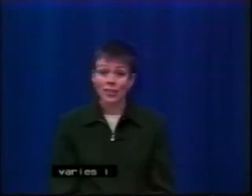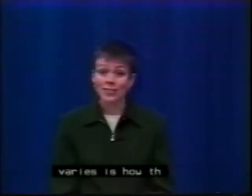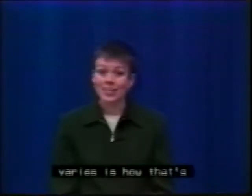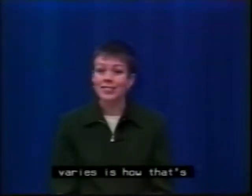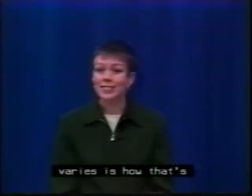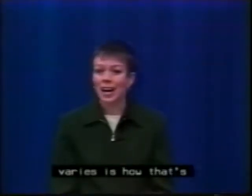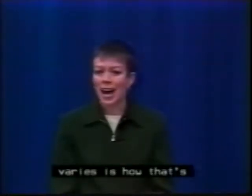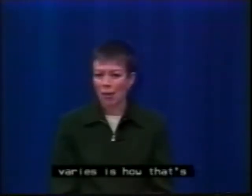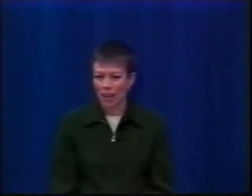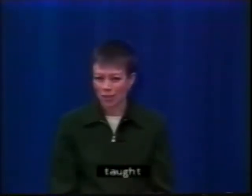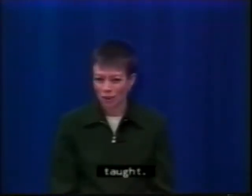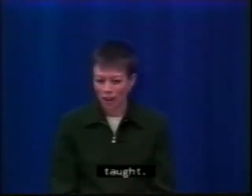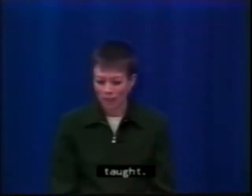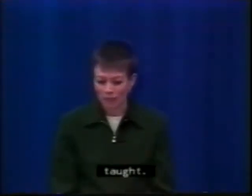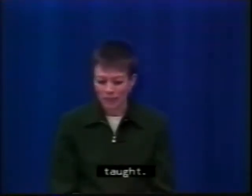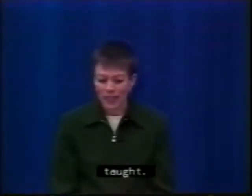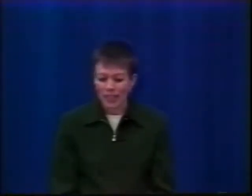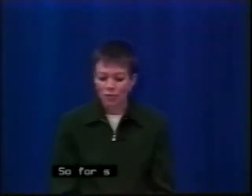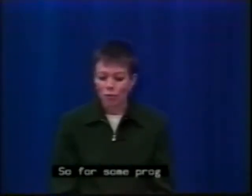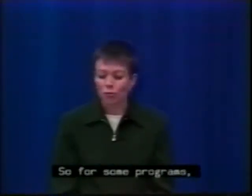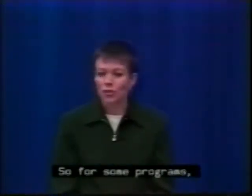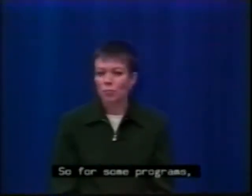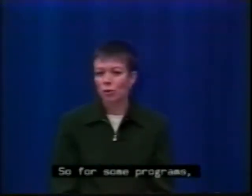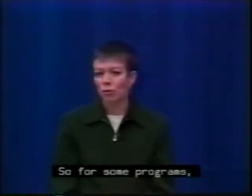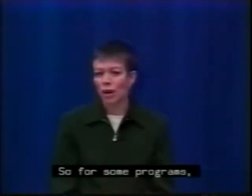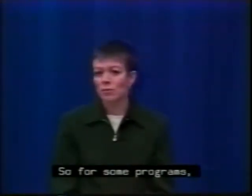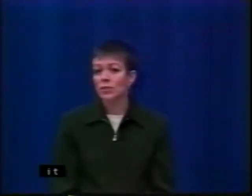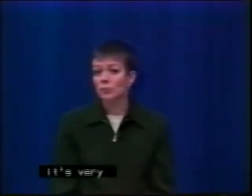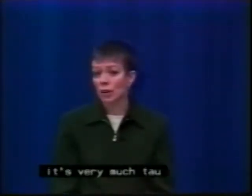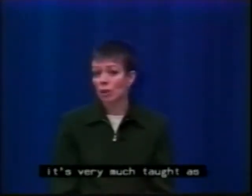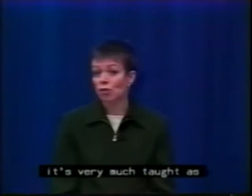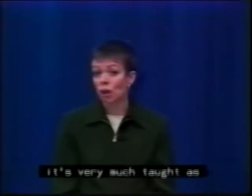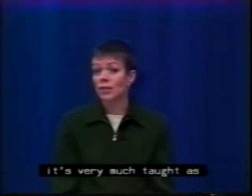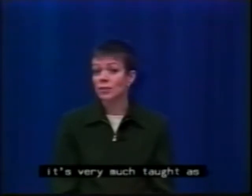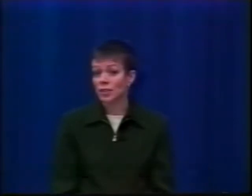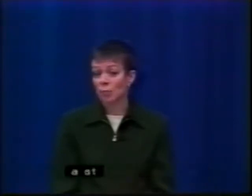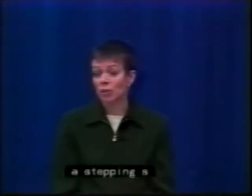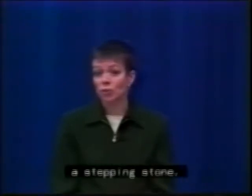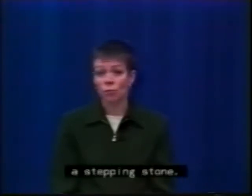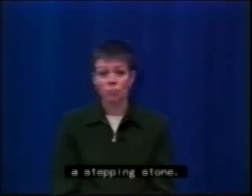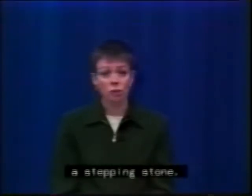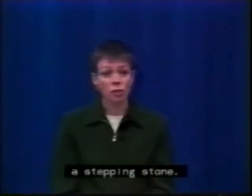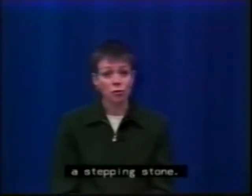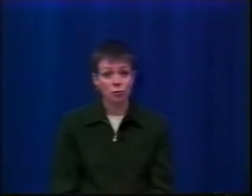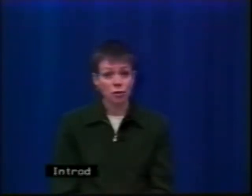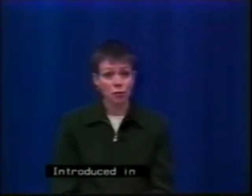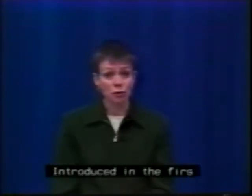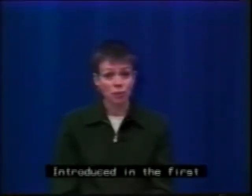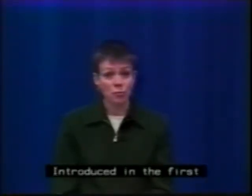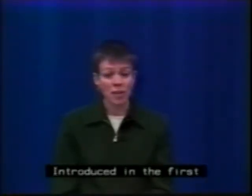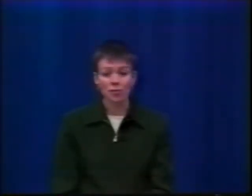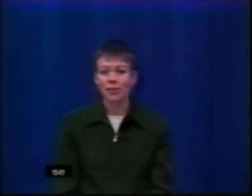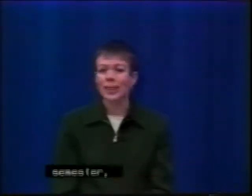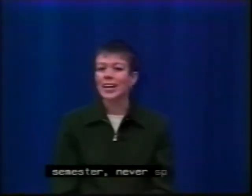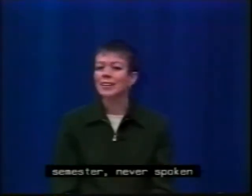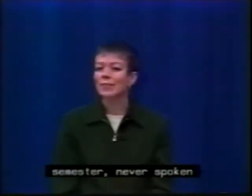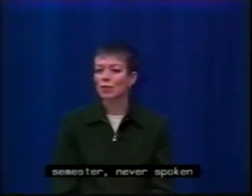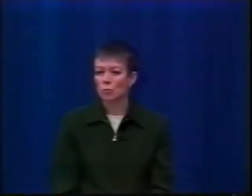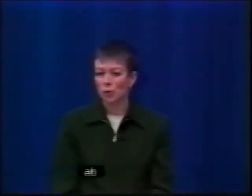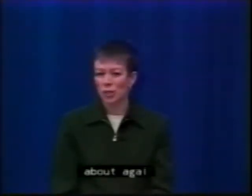varies is how that's taught. So for some, it's very much taught as a stepping stone, introduced in the first semester, never spoken